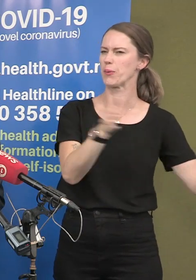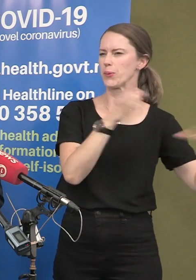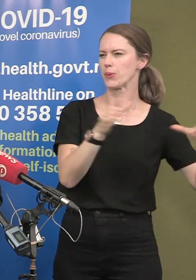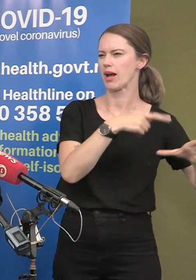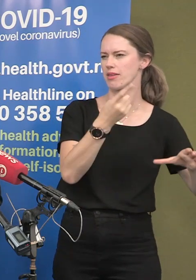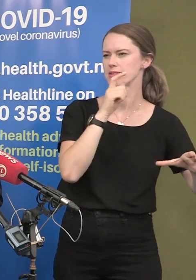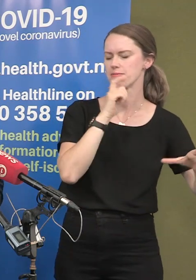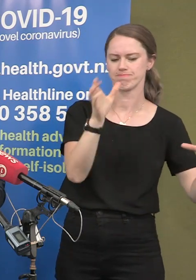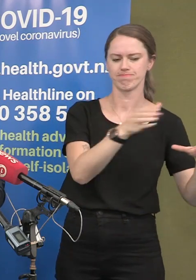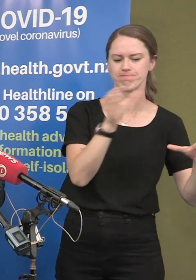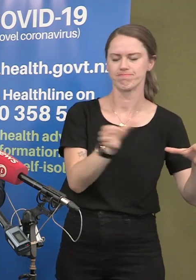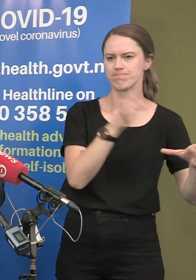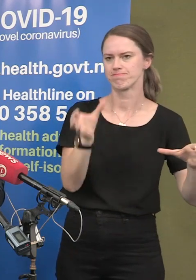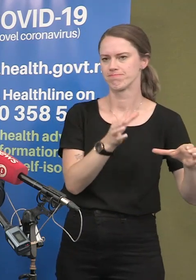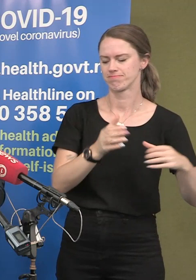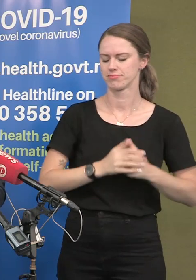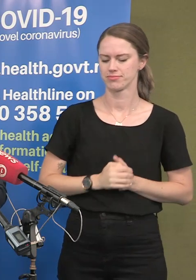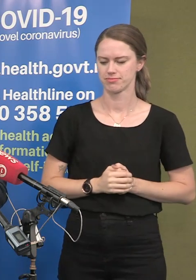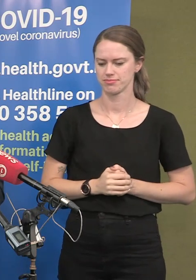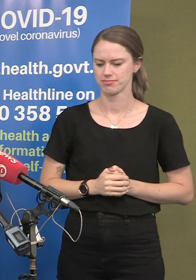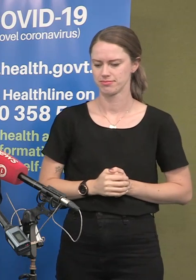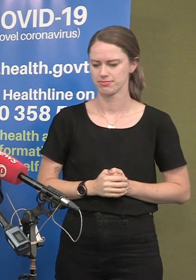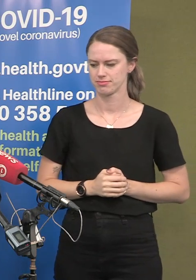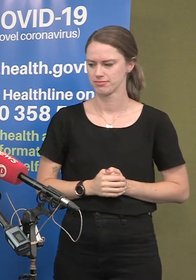to fill those rosters.